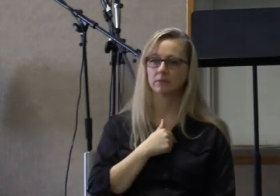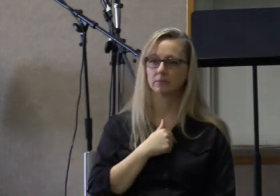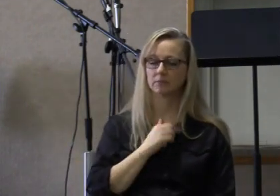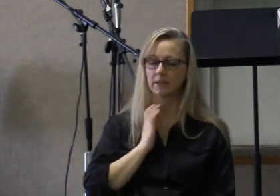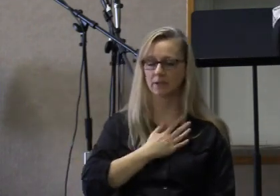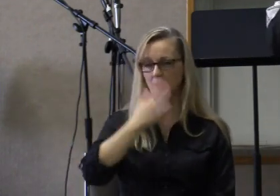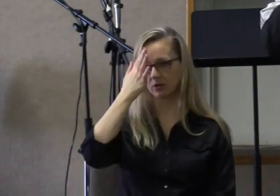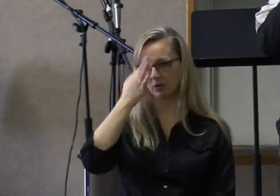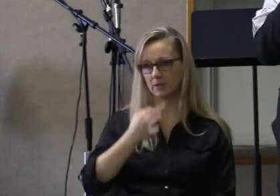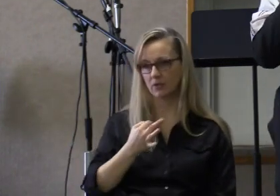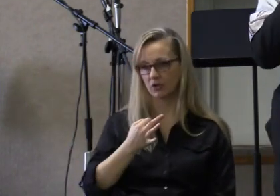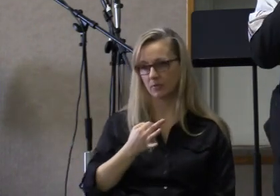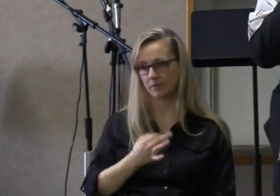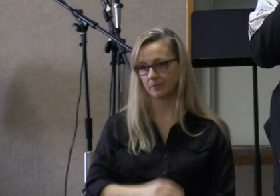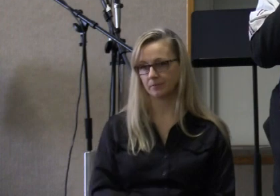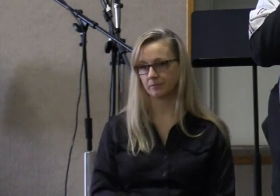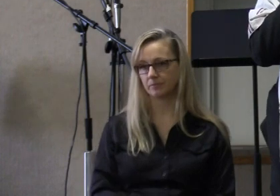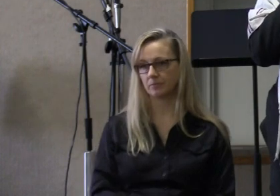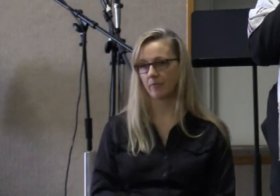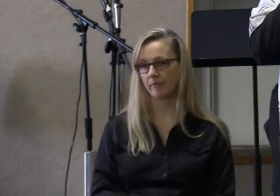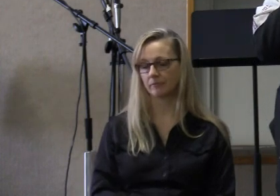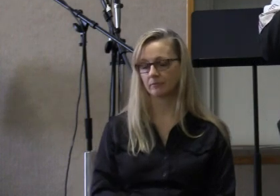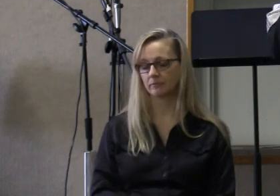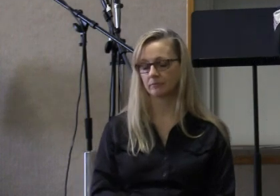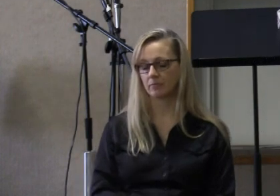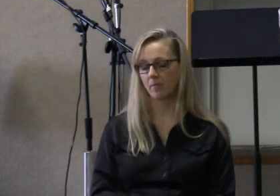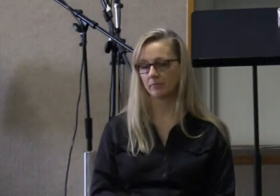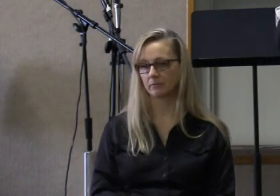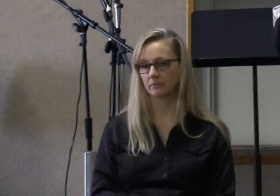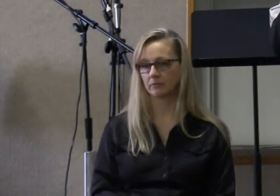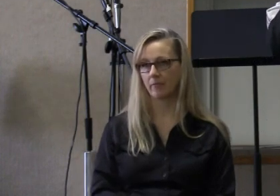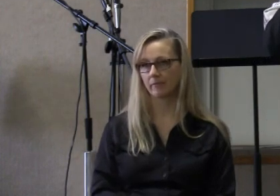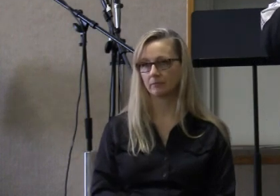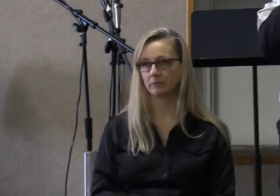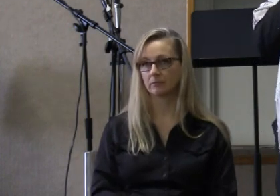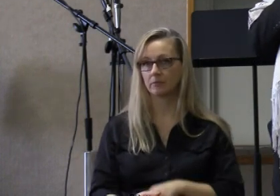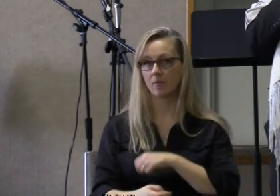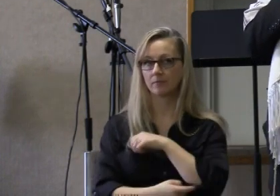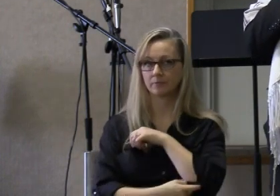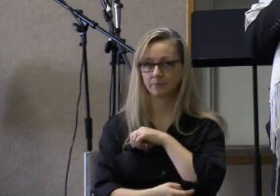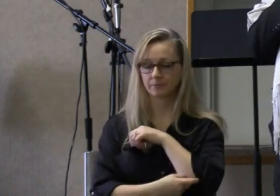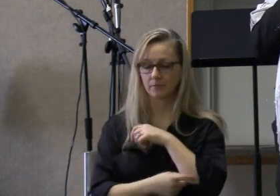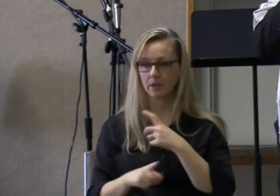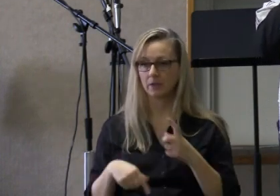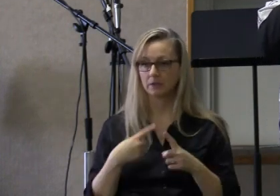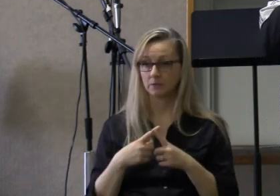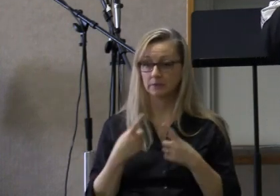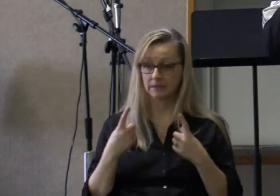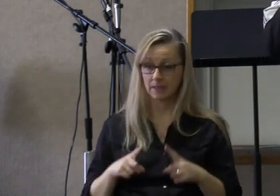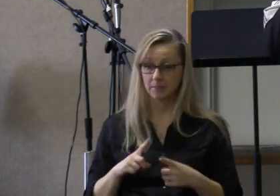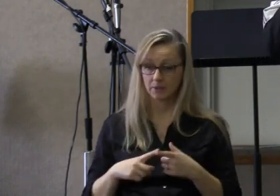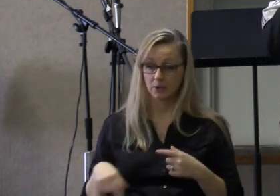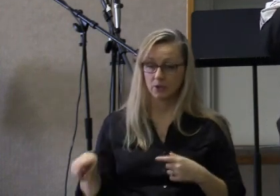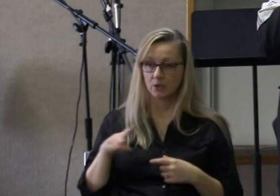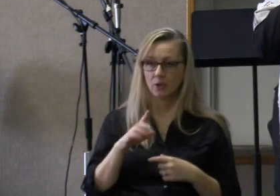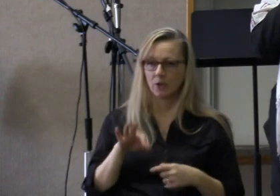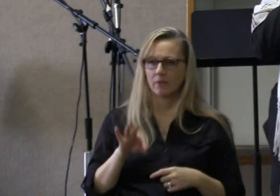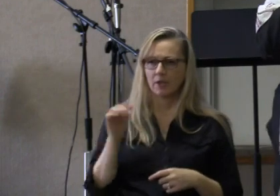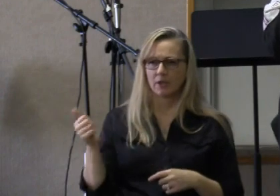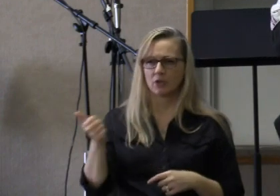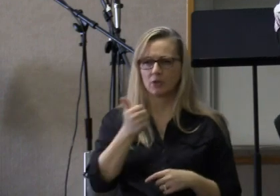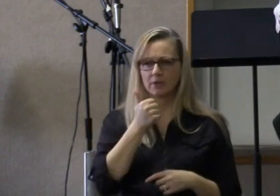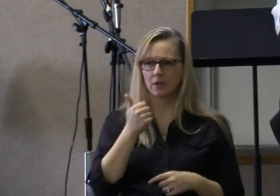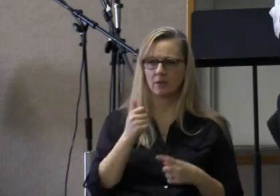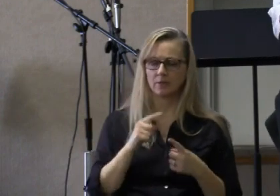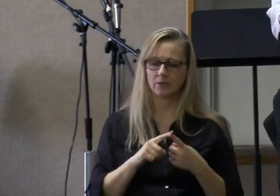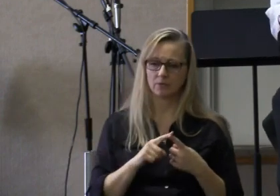us, along with God. See, otherwise temptation, when it comes upon you, you'll find yourself inclined